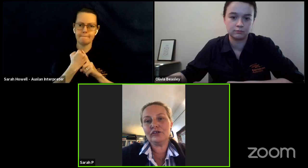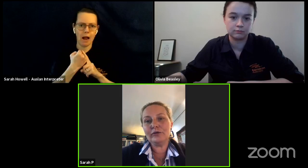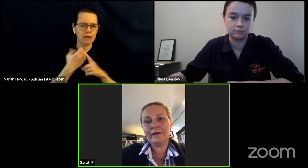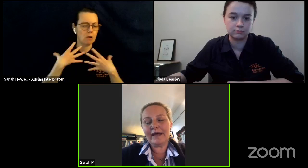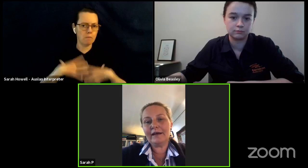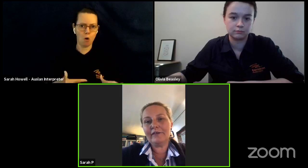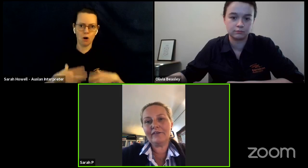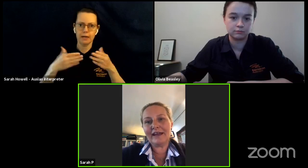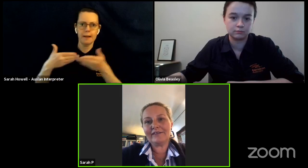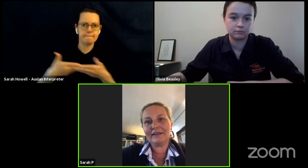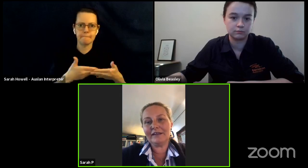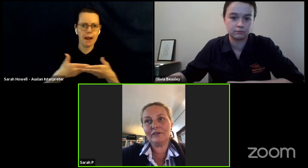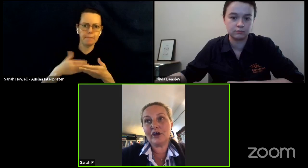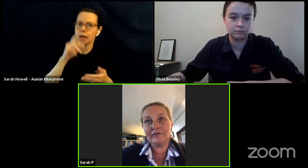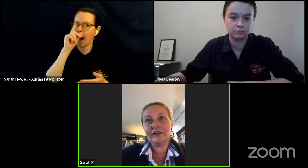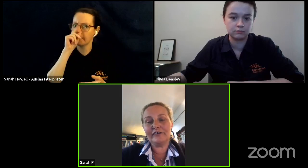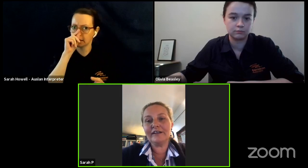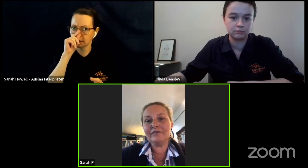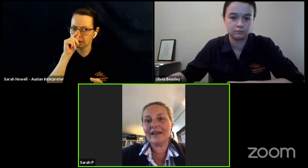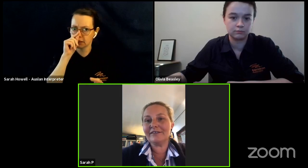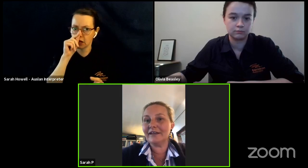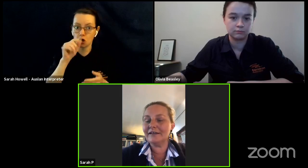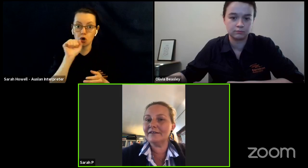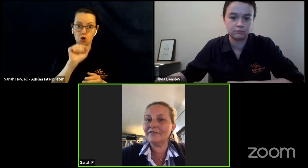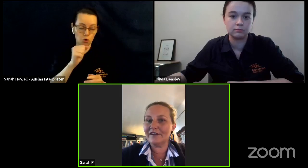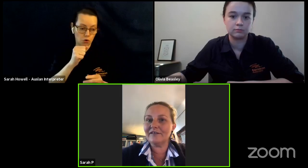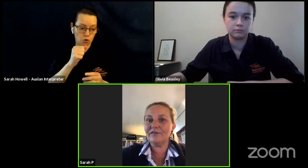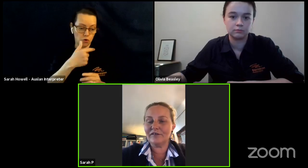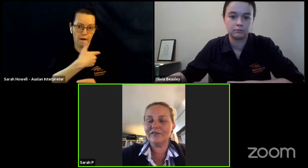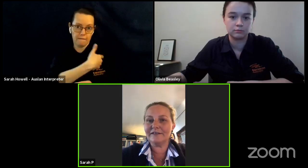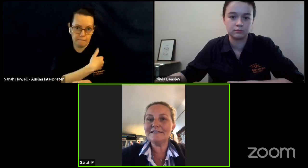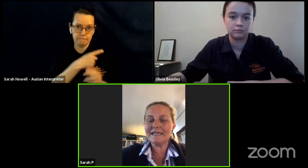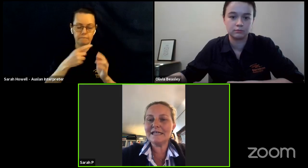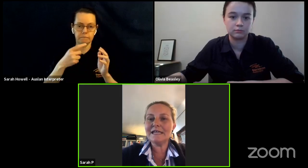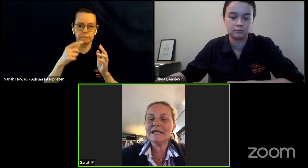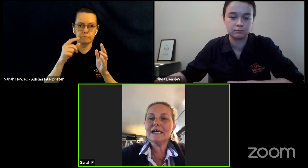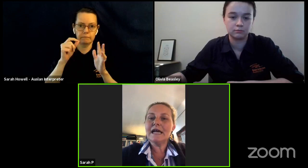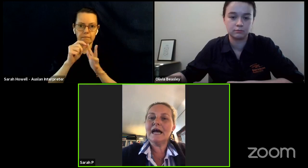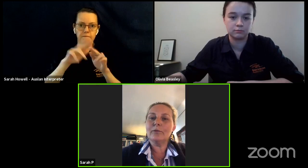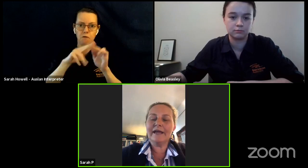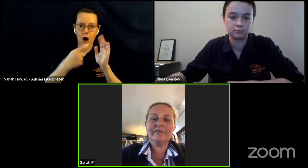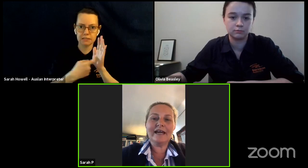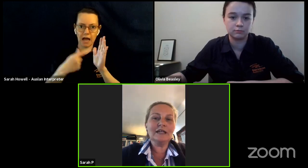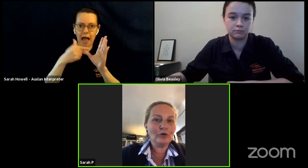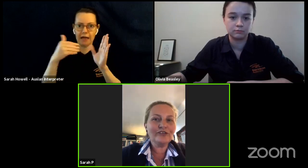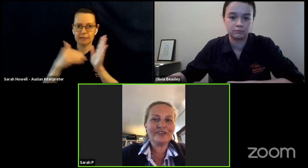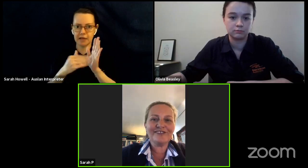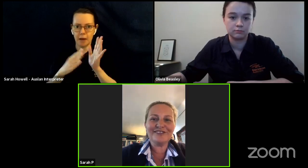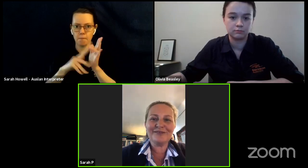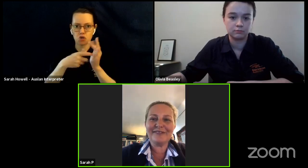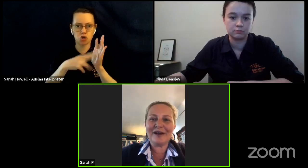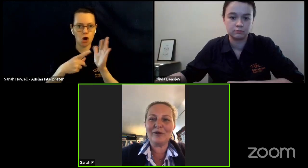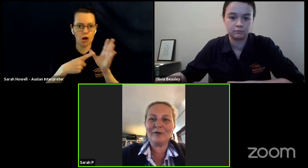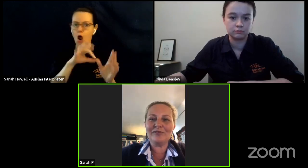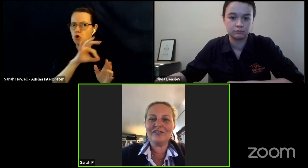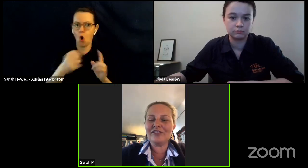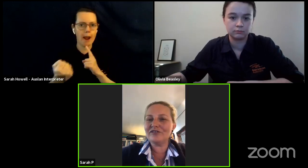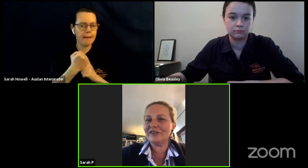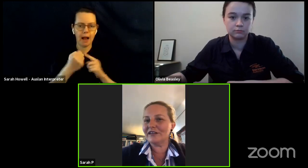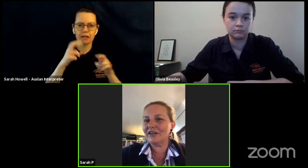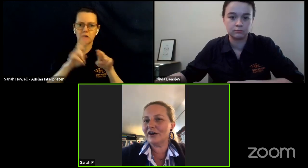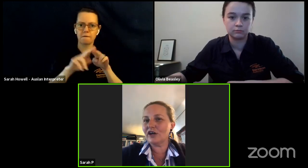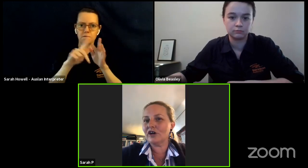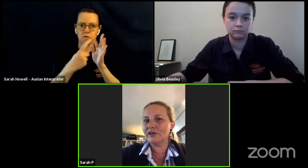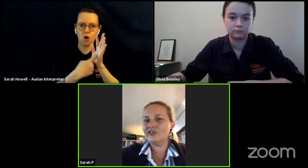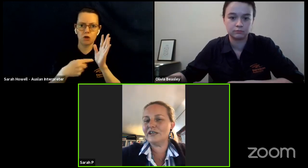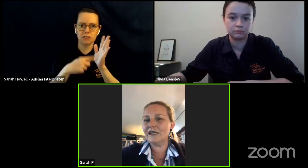regards to the vaccine, the COVID-19 vaccines affecting fertility. We have had long discussions with our